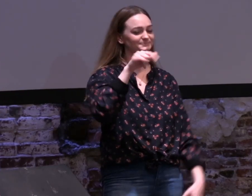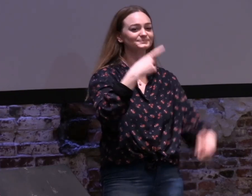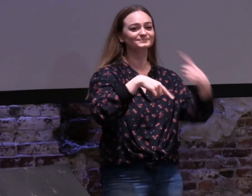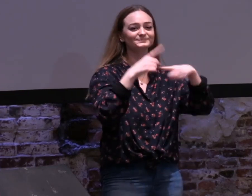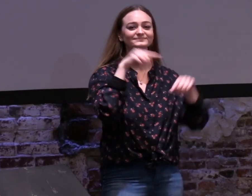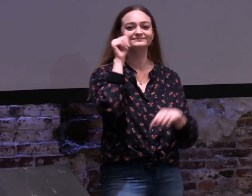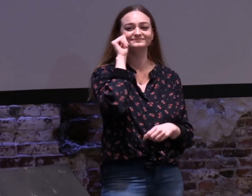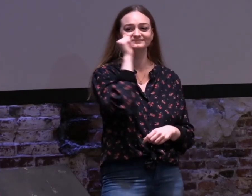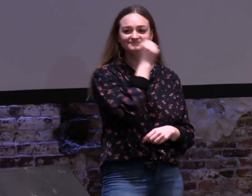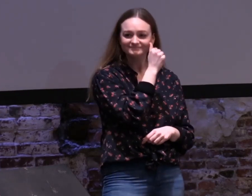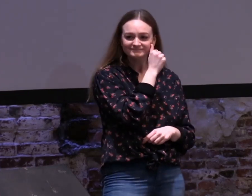I'm Amelia Hensley.